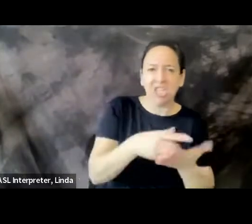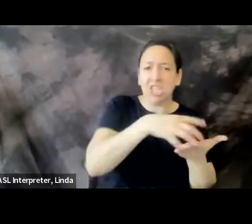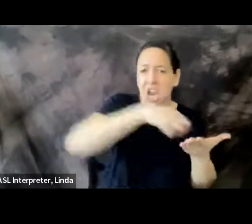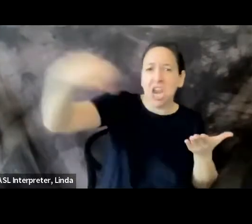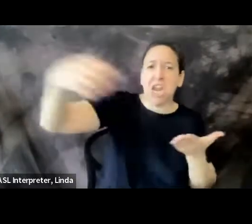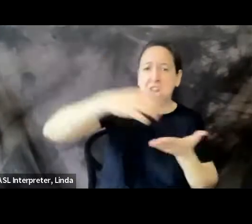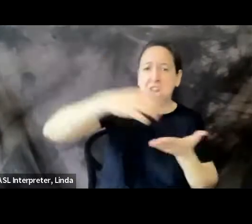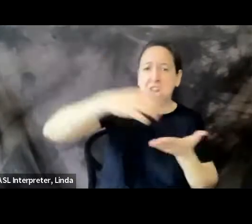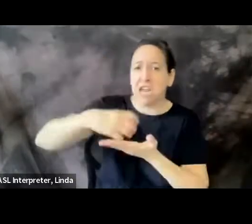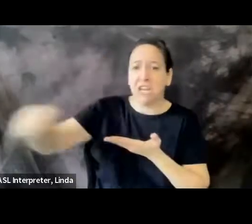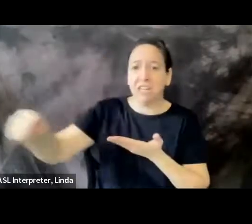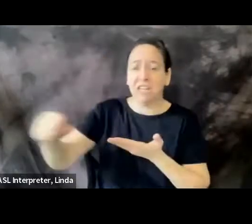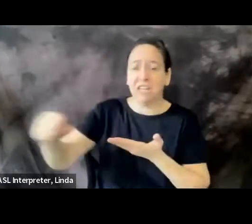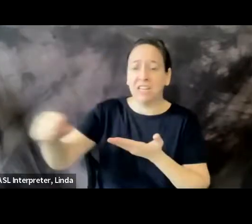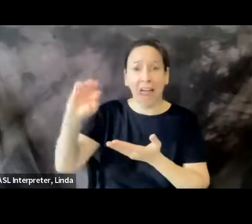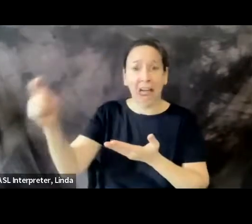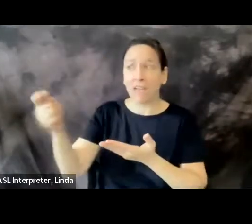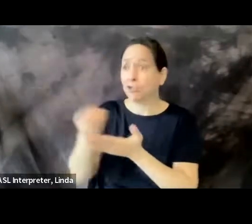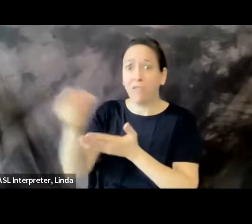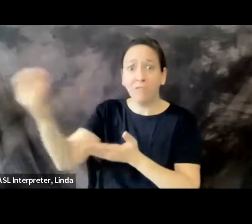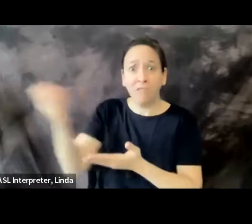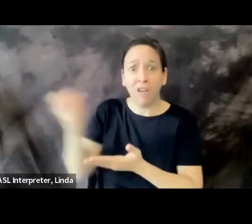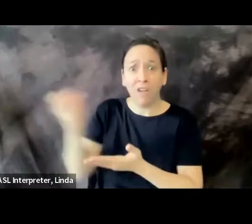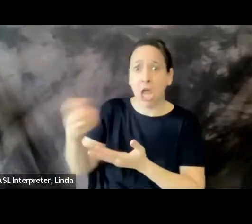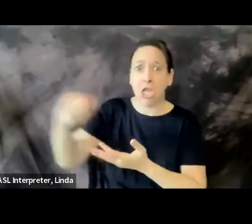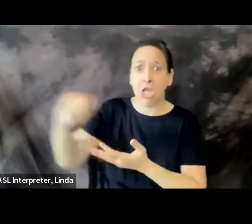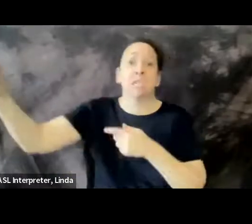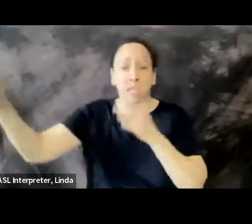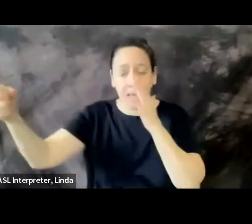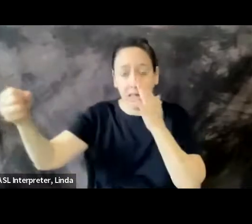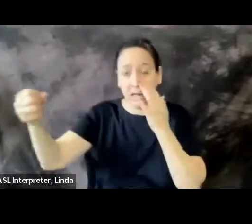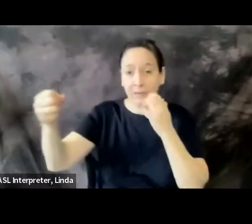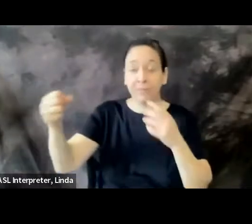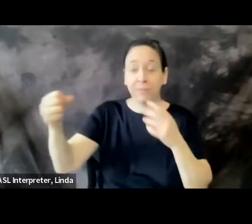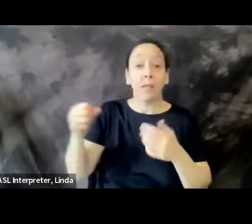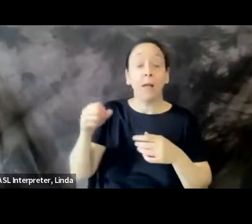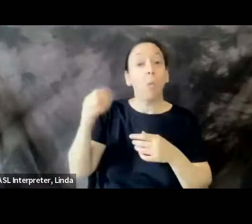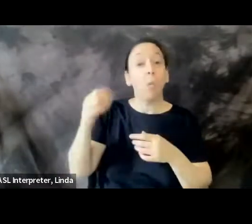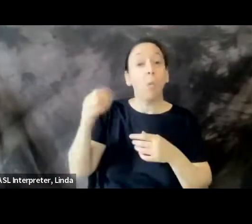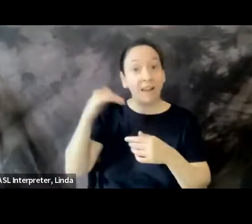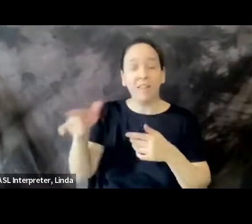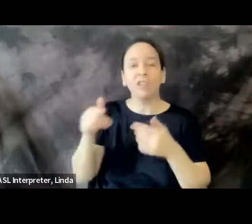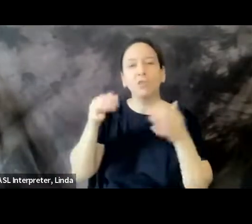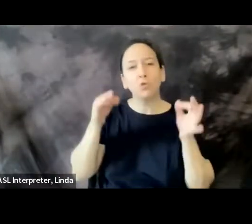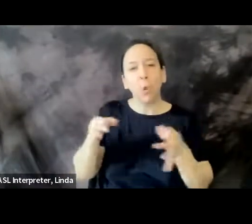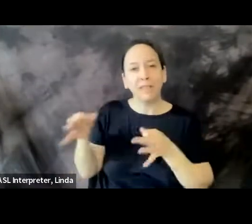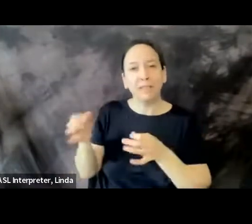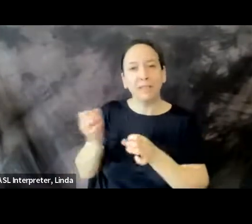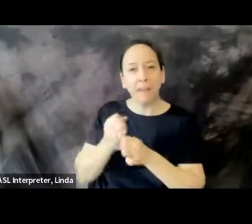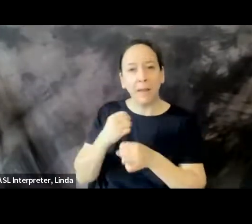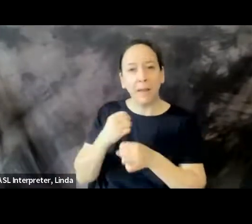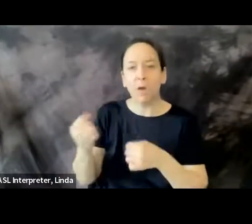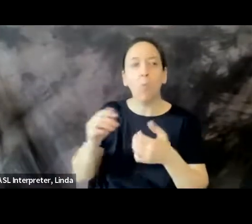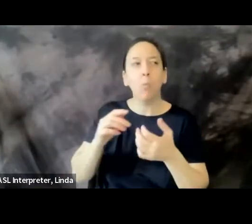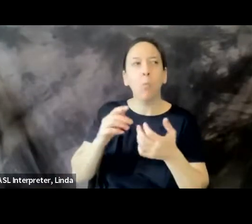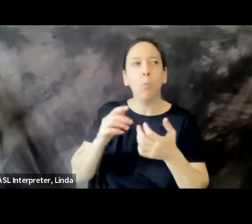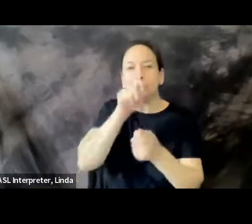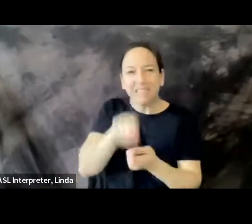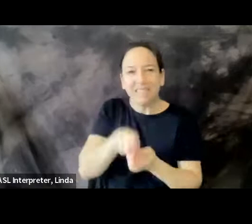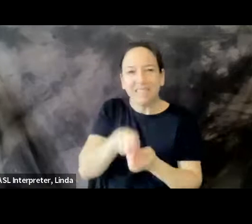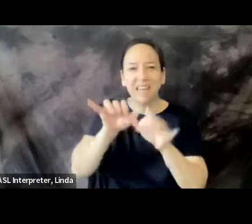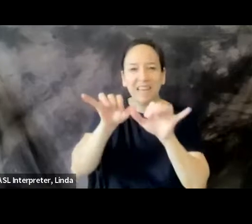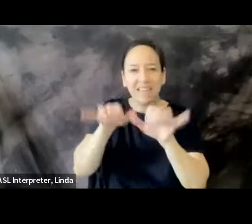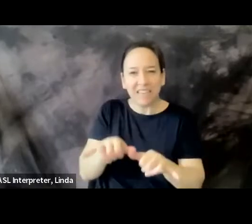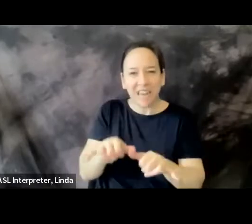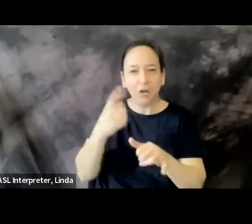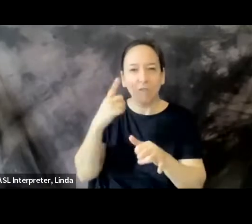And it was rooted in kind of a combination of the choices they made about what were measurements, what were indicators of fraud. So they